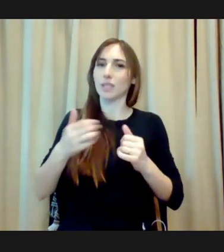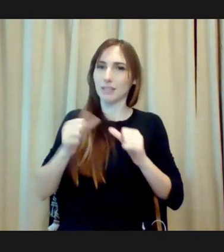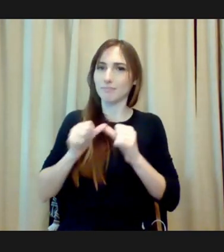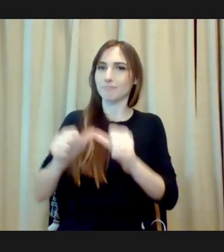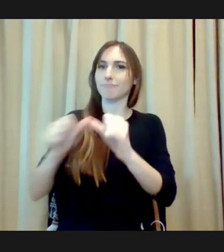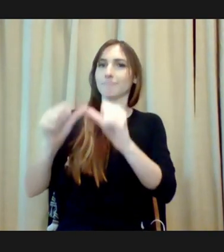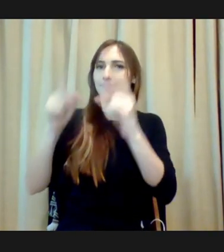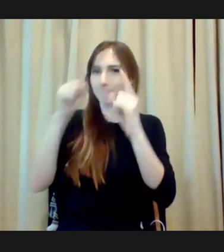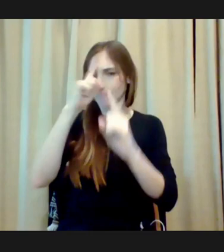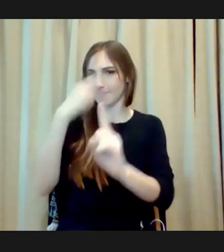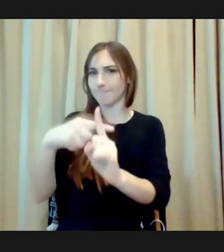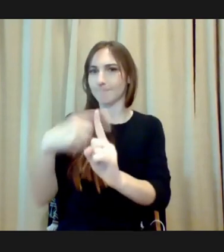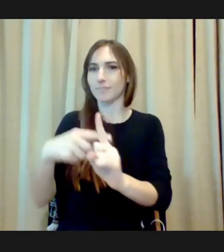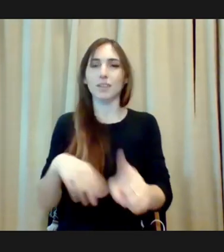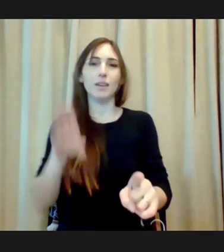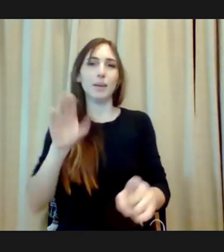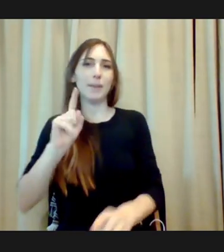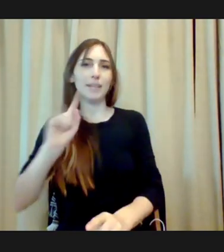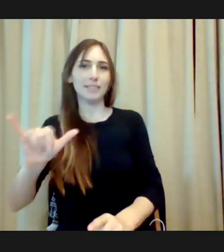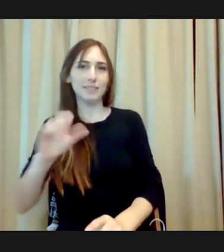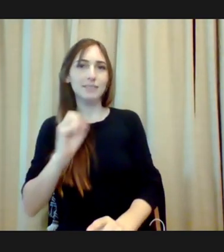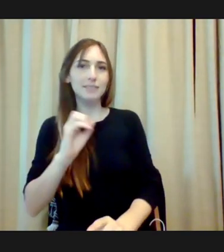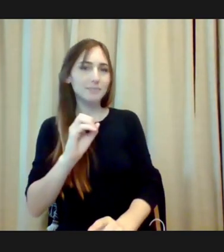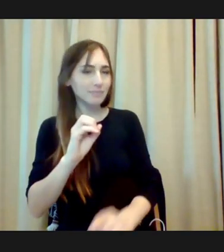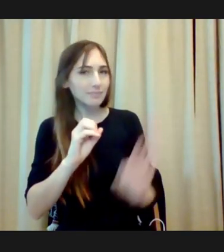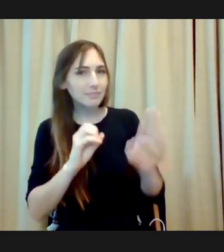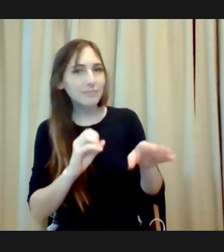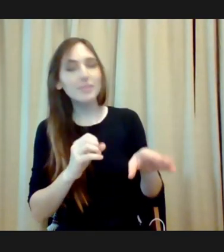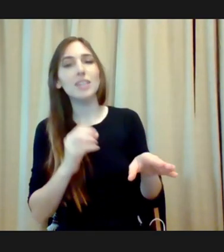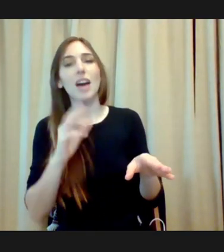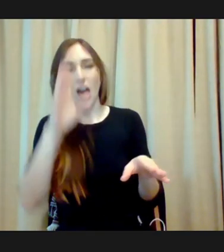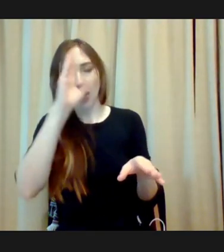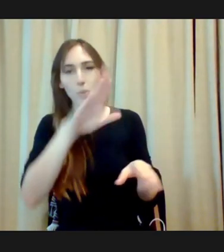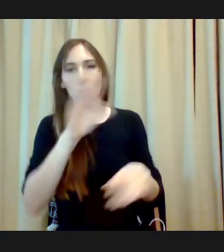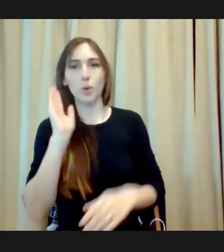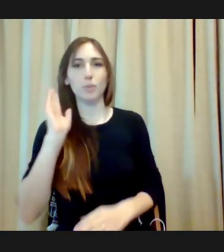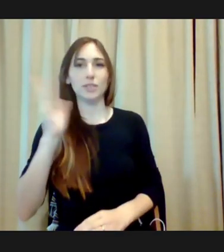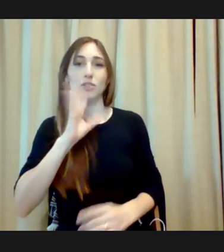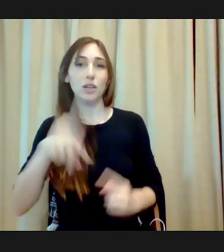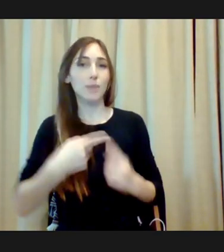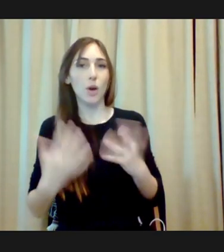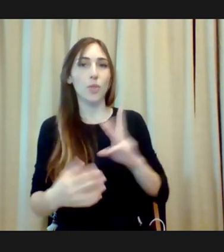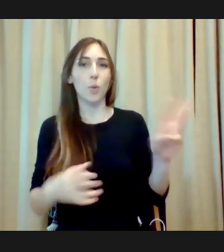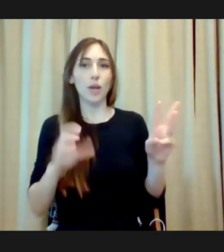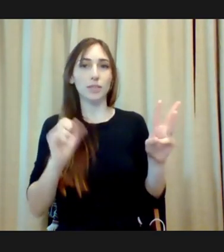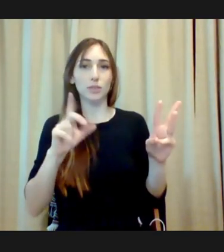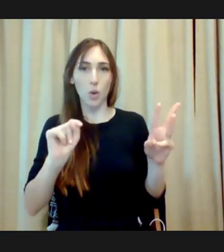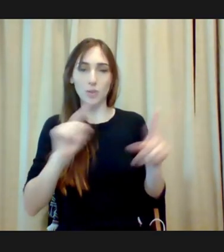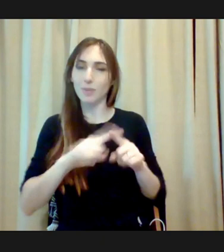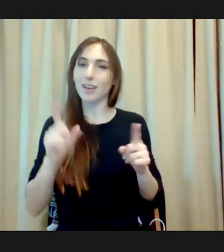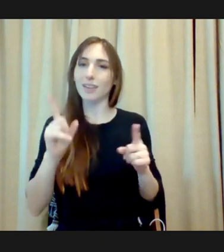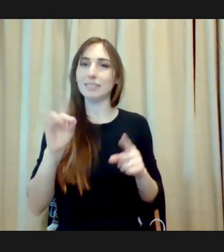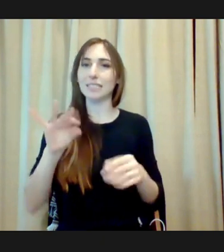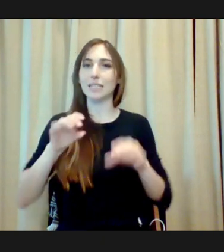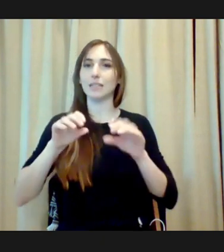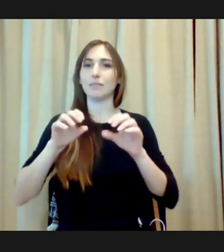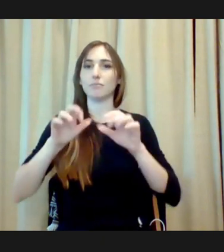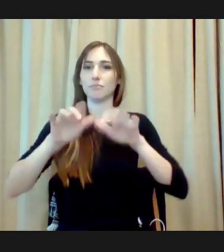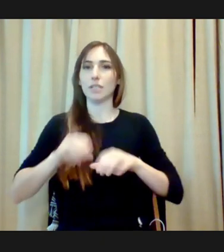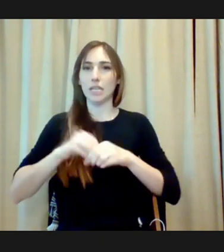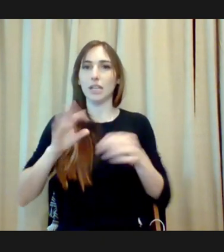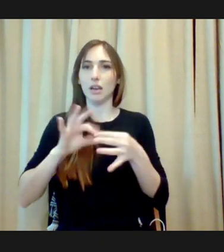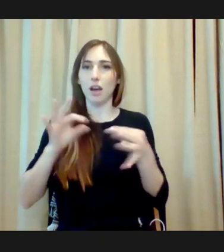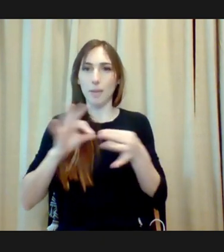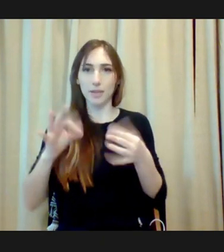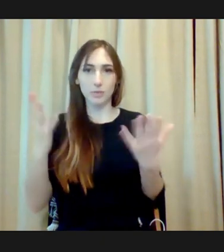presentation is about the West, but we did put in the comments for anyone who's interested petitions from the Center of